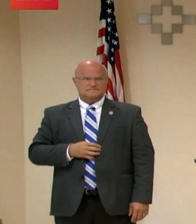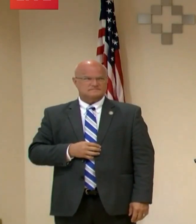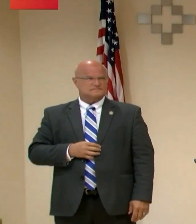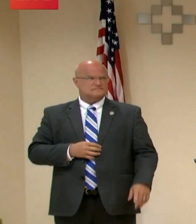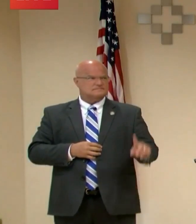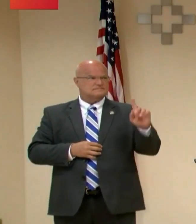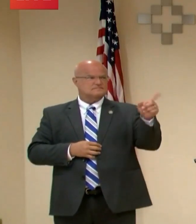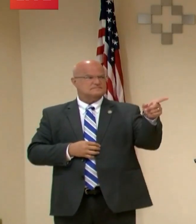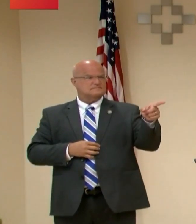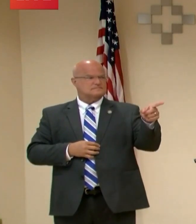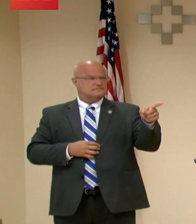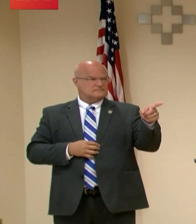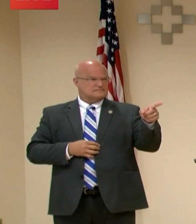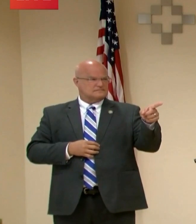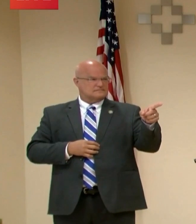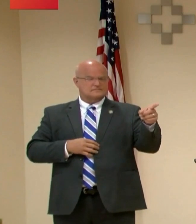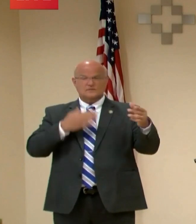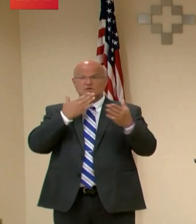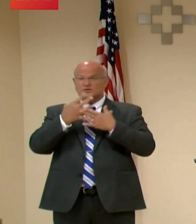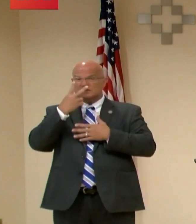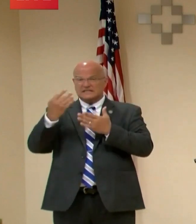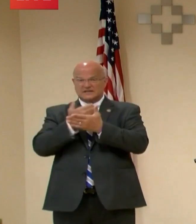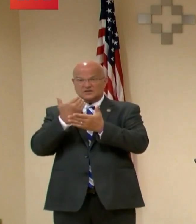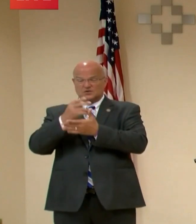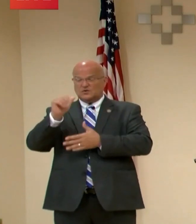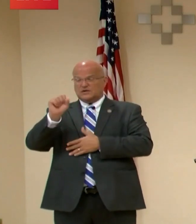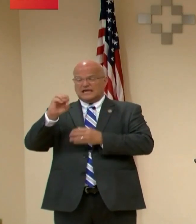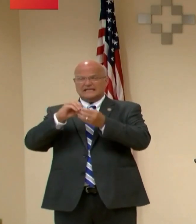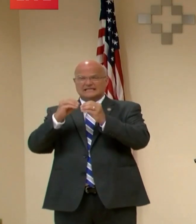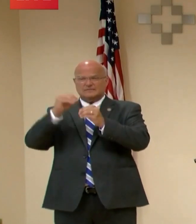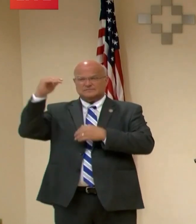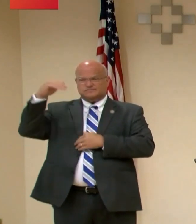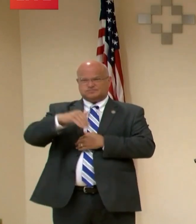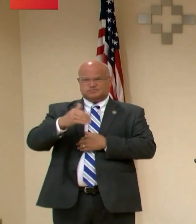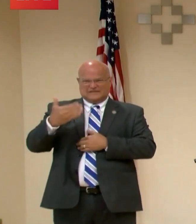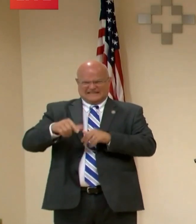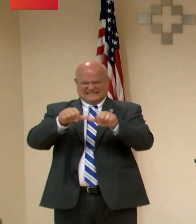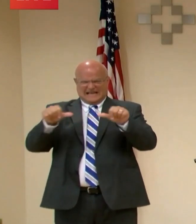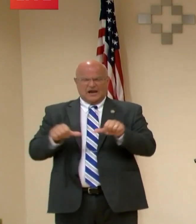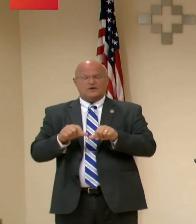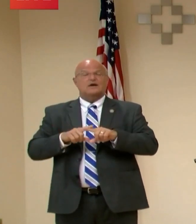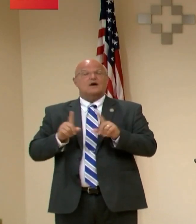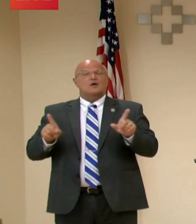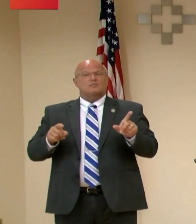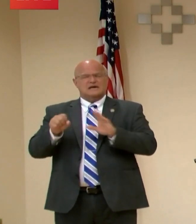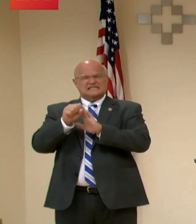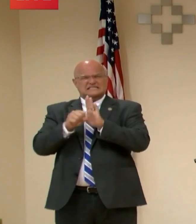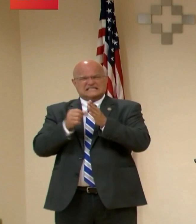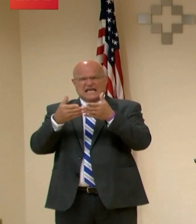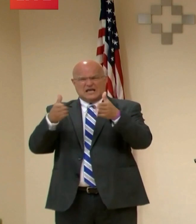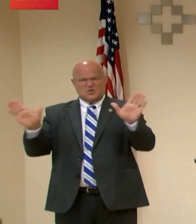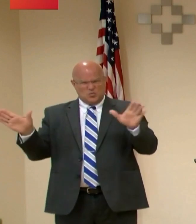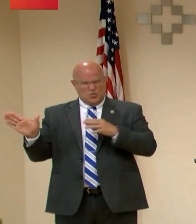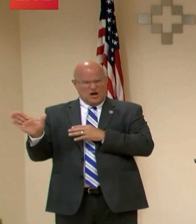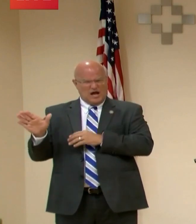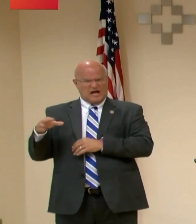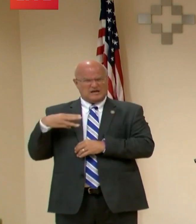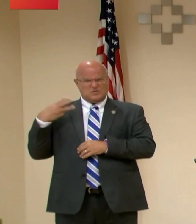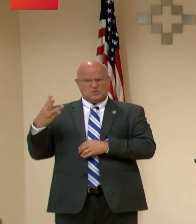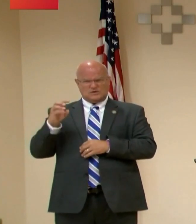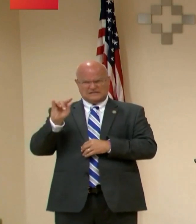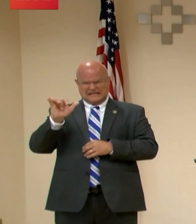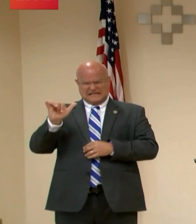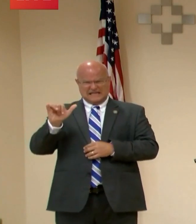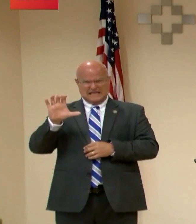Yes. Great to see the new case numbers going down in our region, but when we look at the state website specifically for Washington